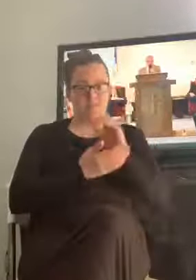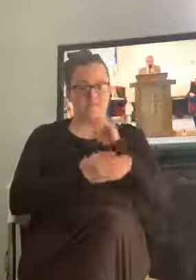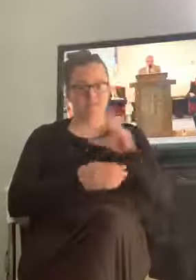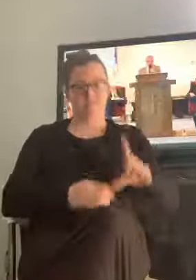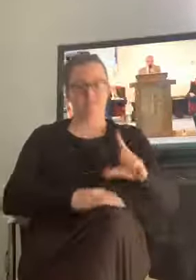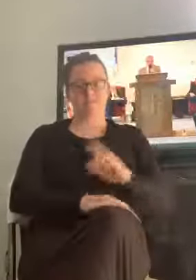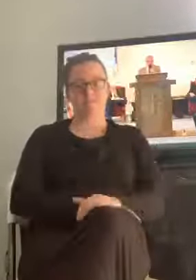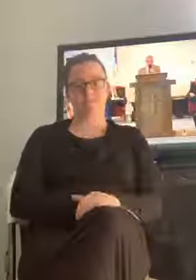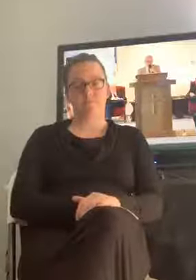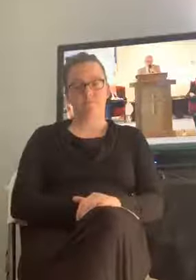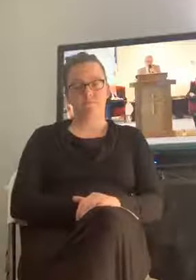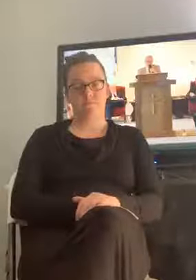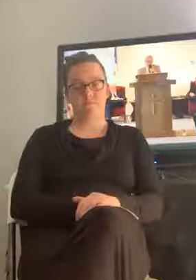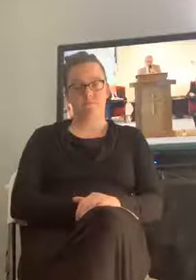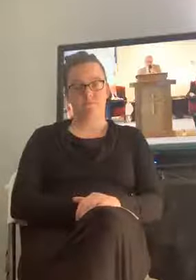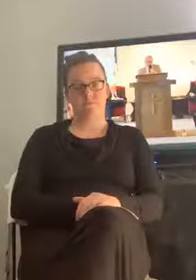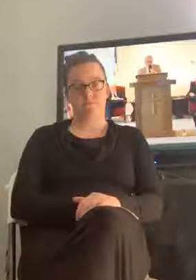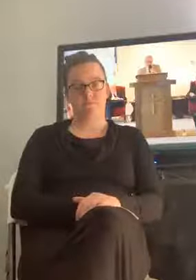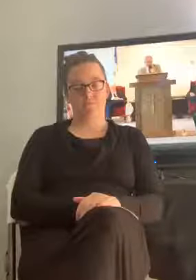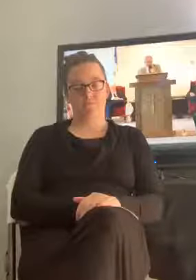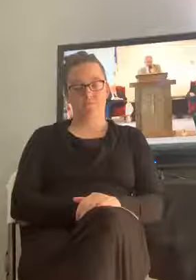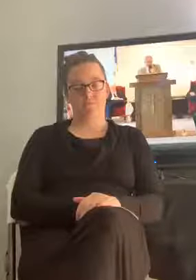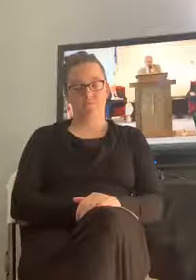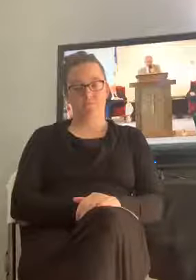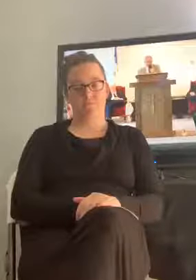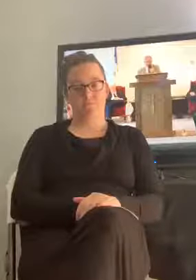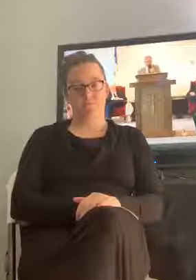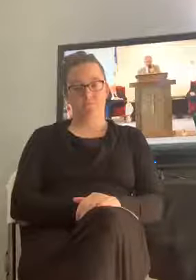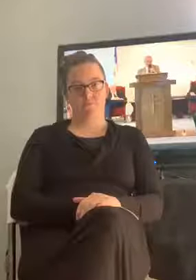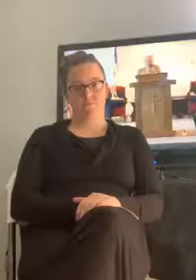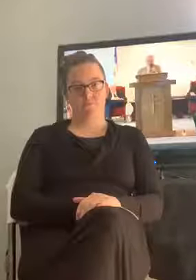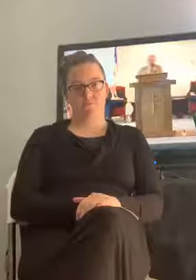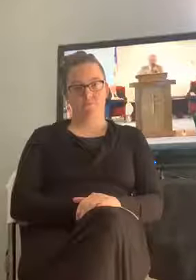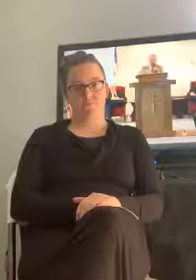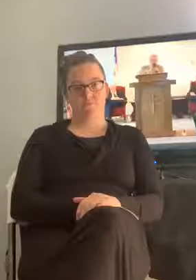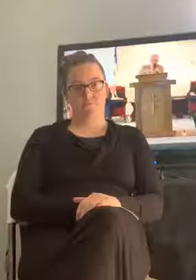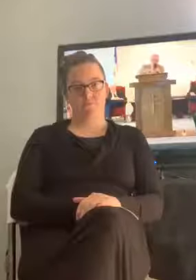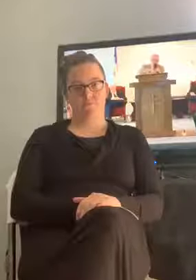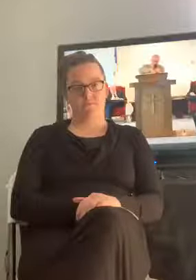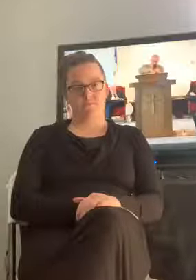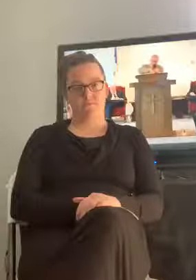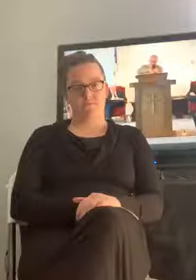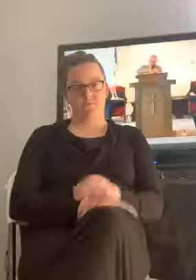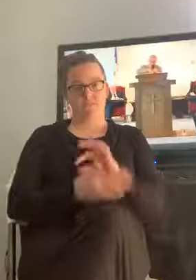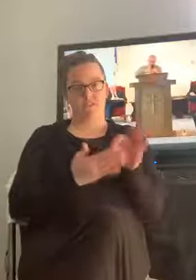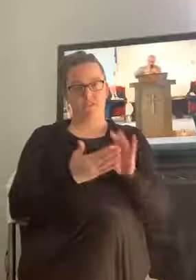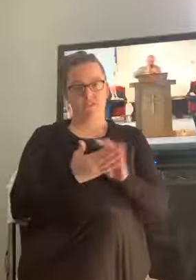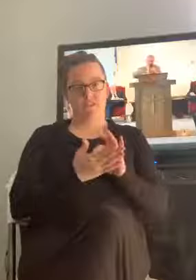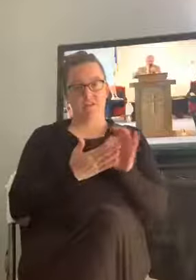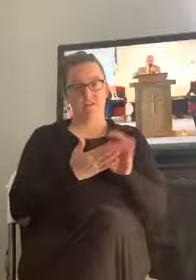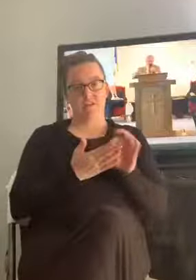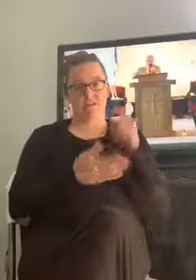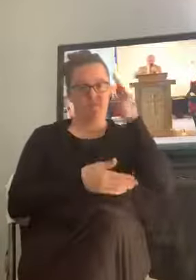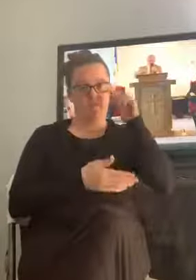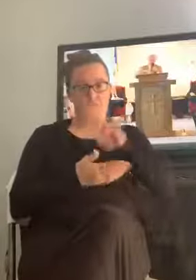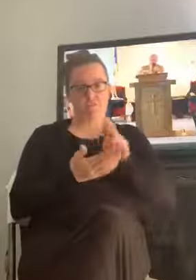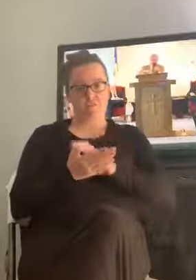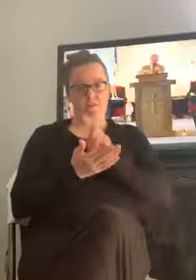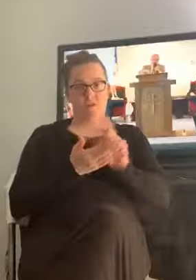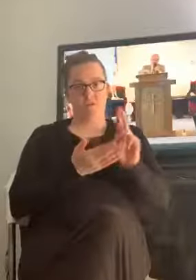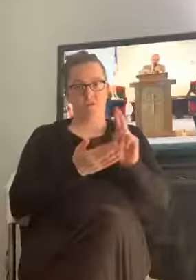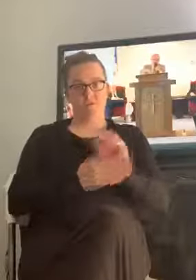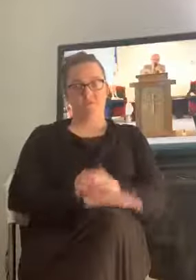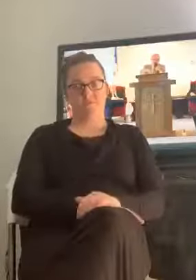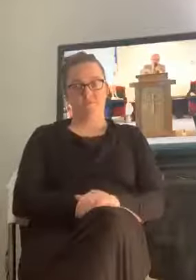Lord and he counted it to him for righteousness.